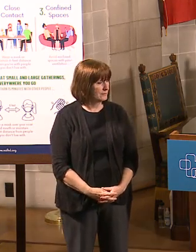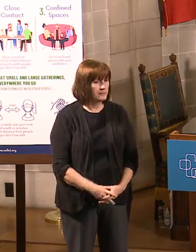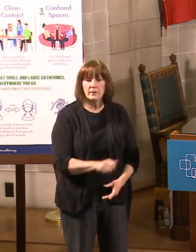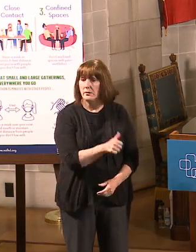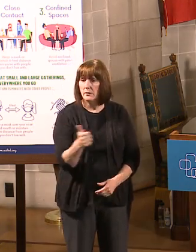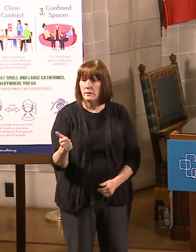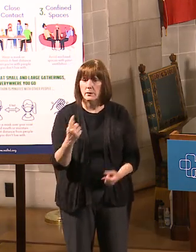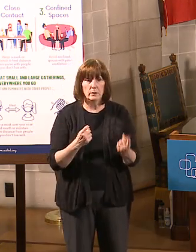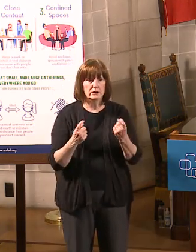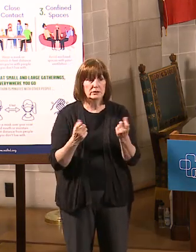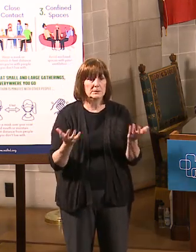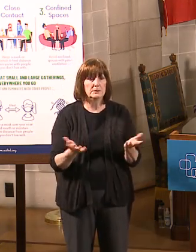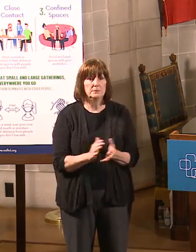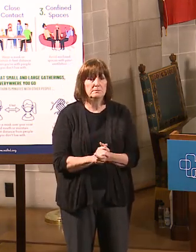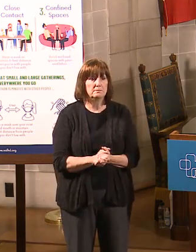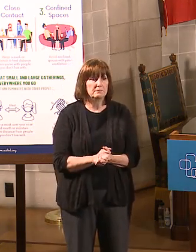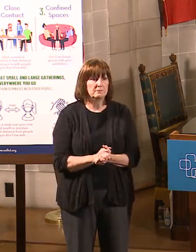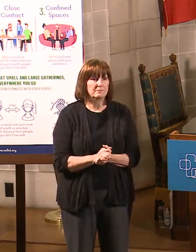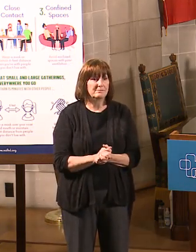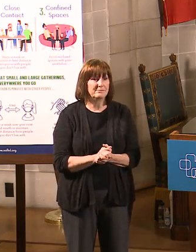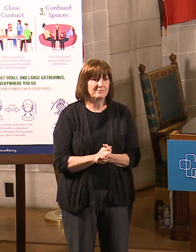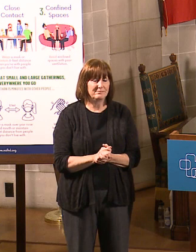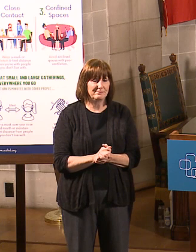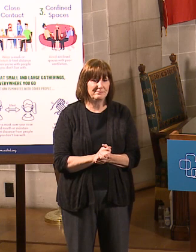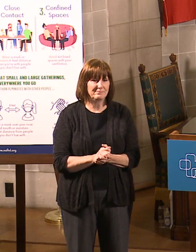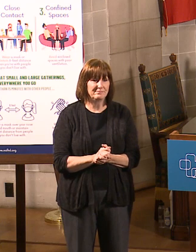Any other questions?